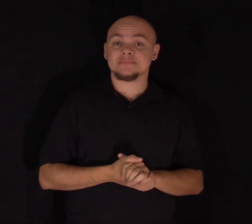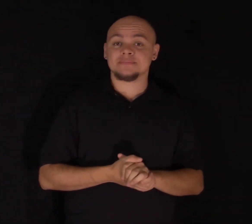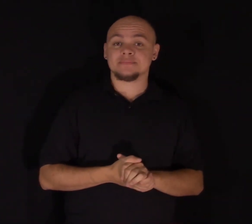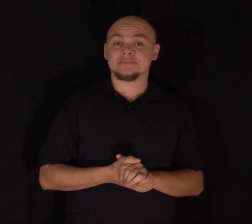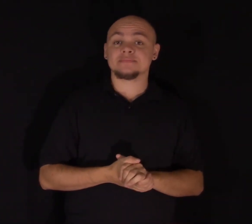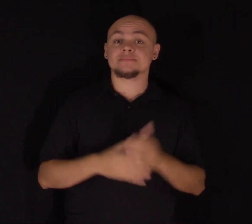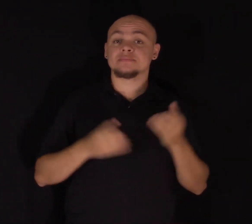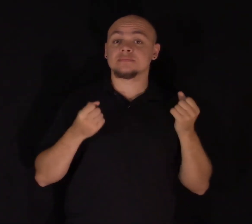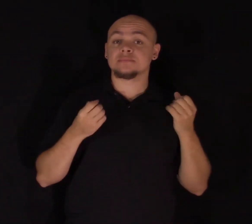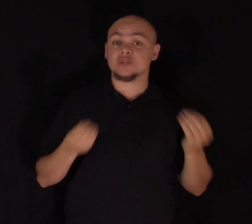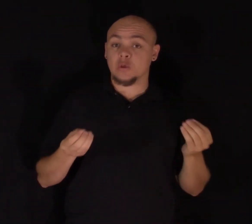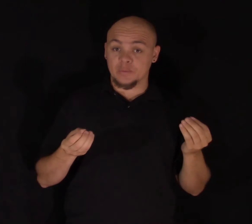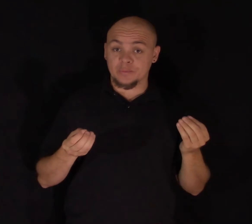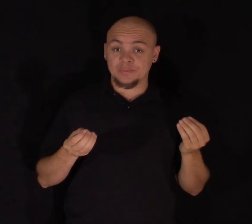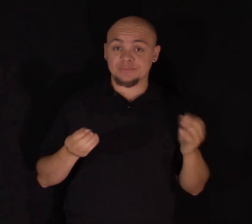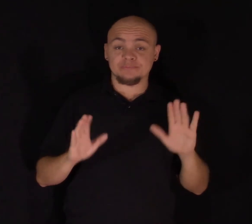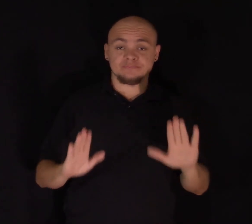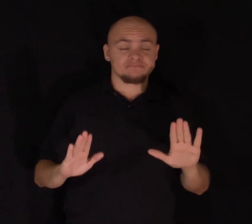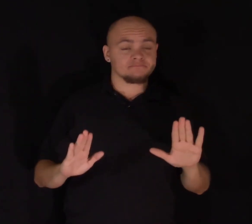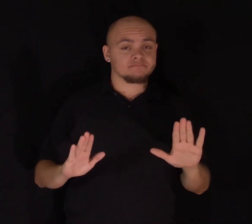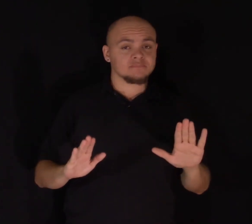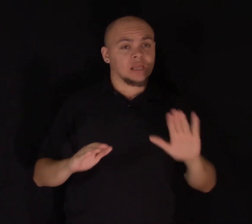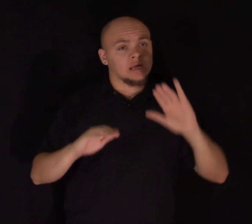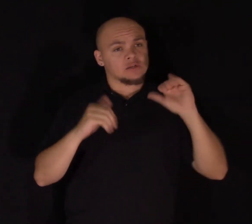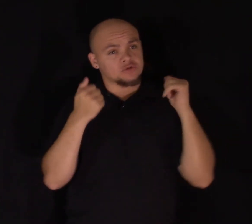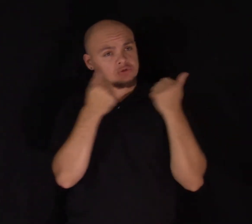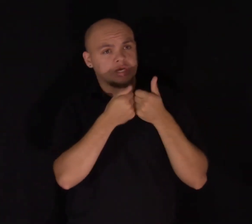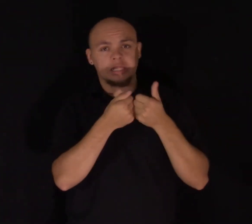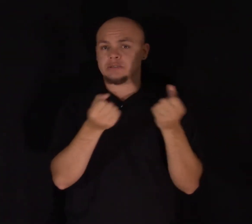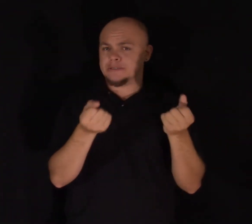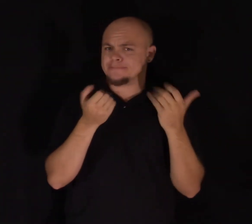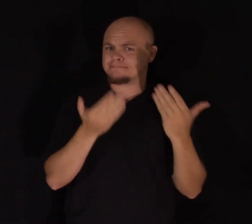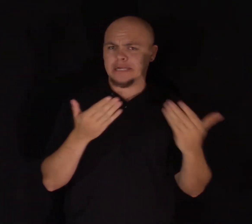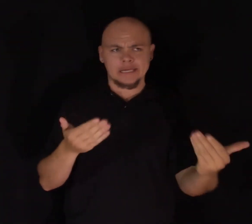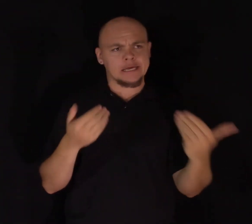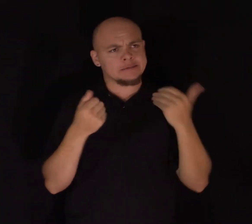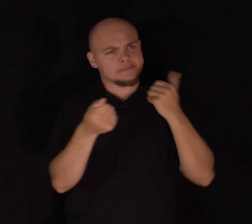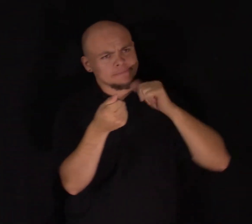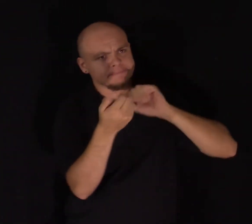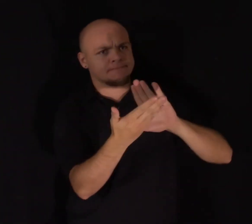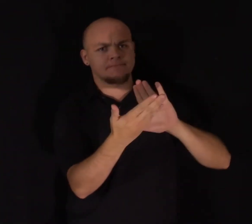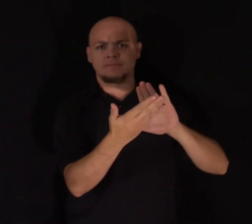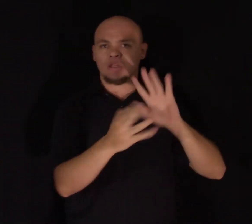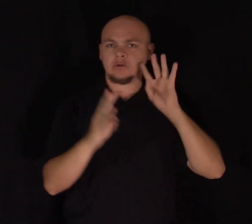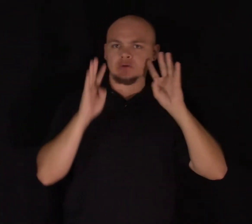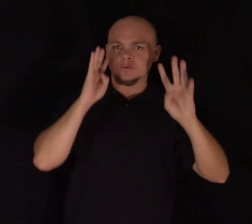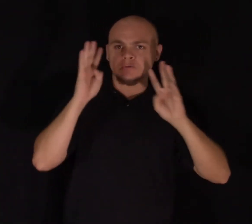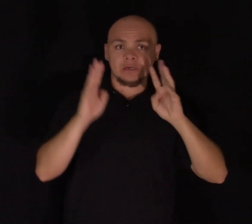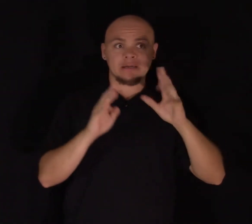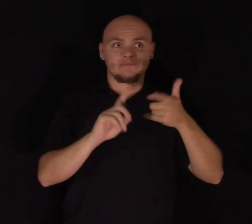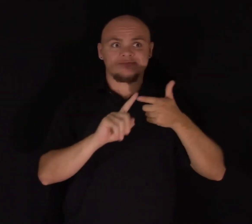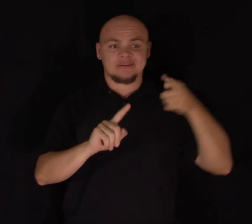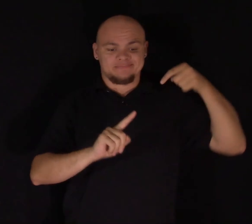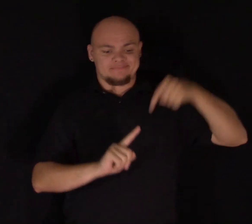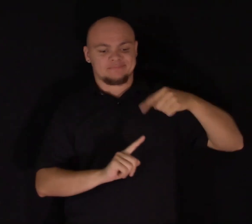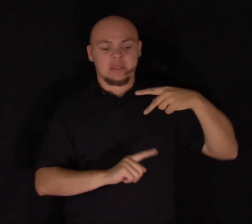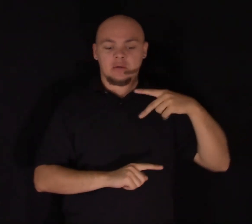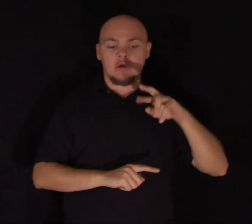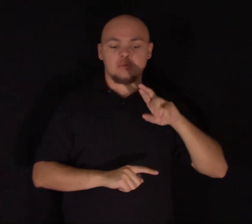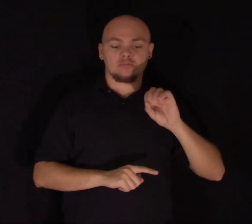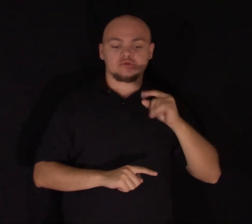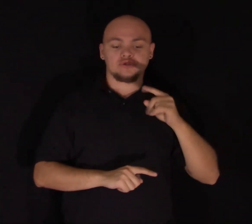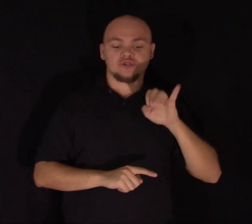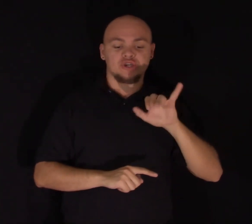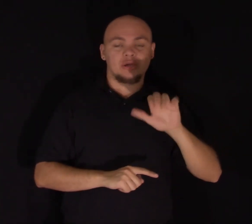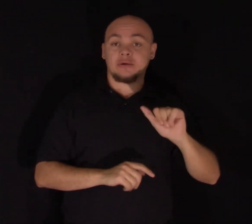So even though there are many obstacles in my life, with a lot of them being created by progeria, I don't want people to